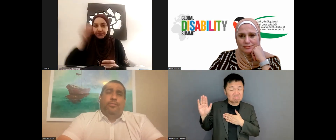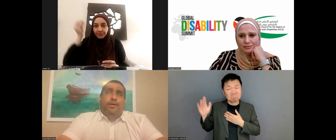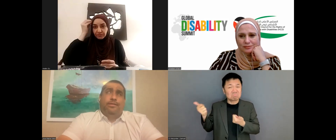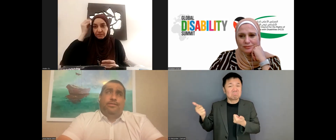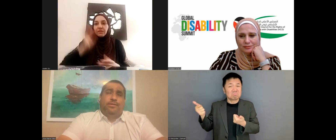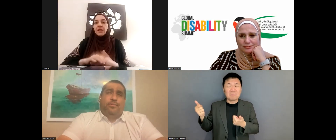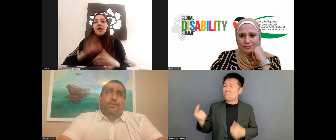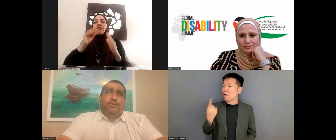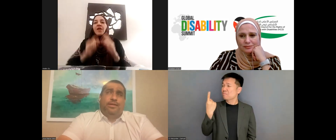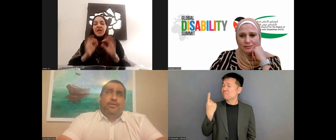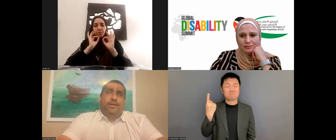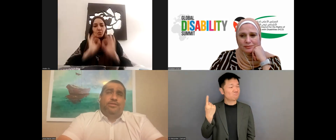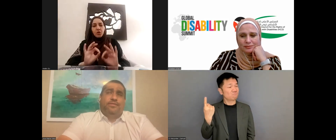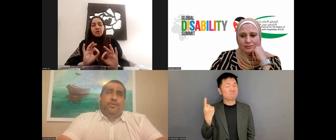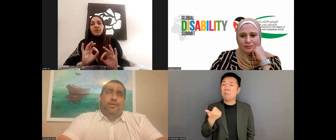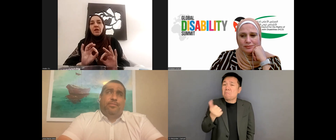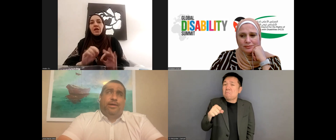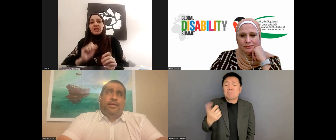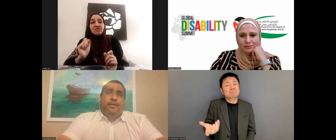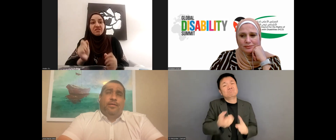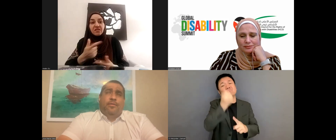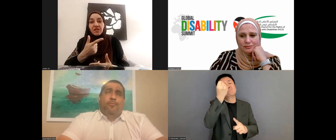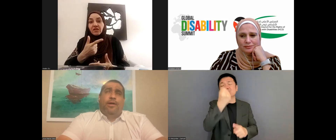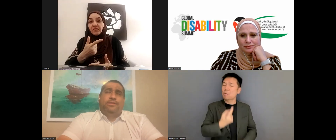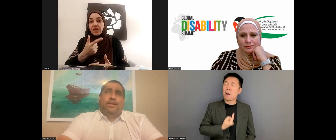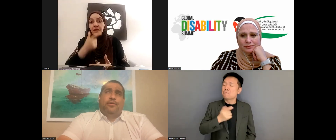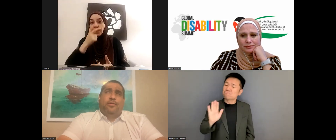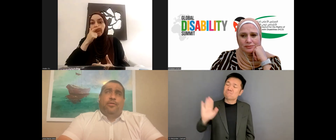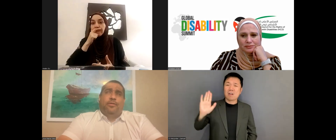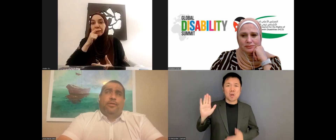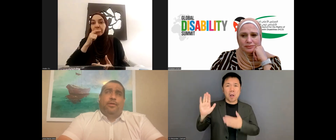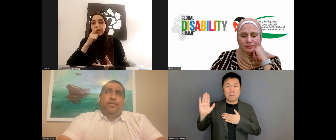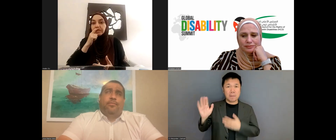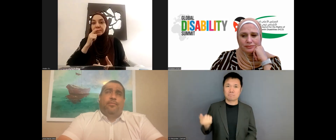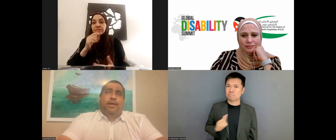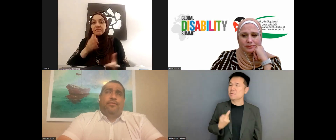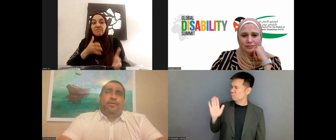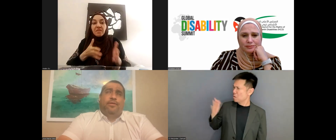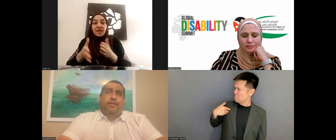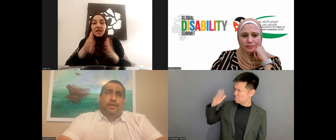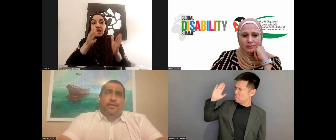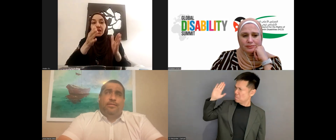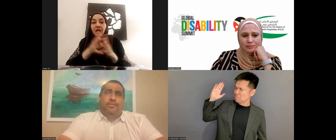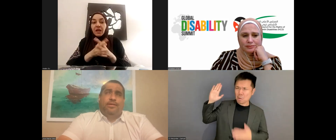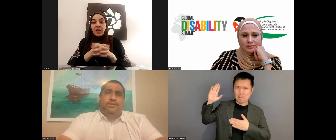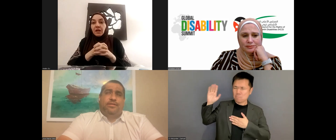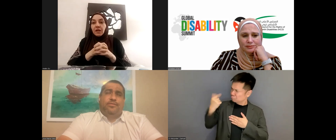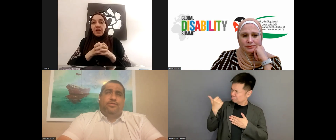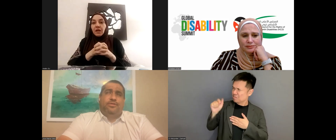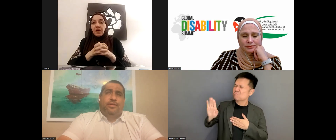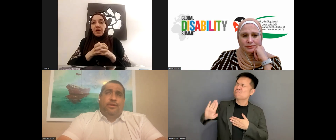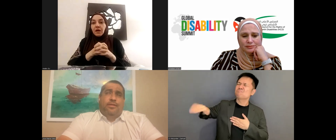alone, right? So commitments cannot be achieved only by one stakeholder. We have learned in